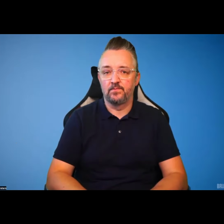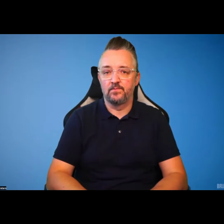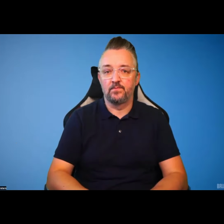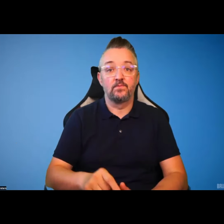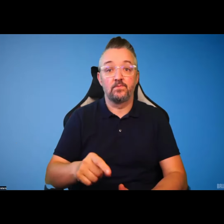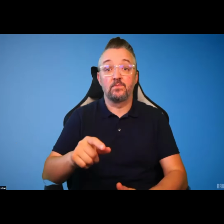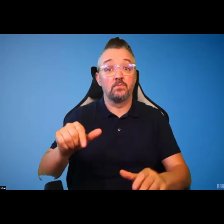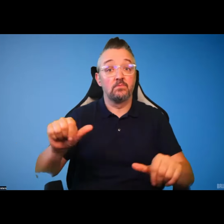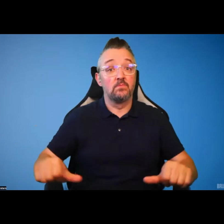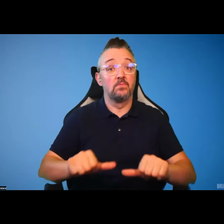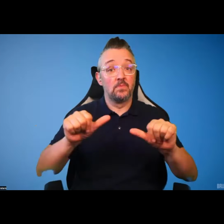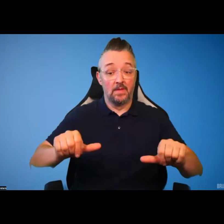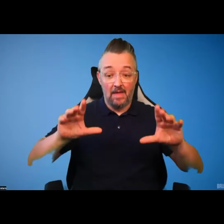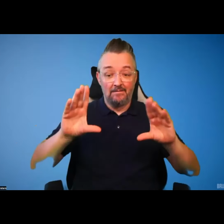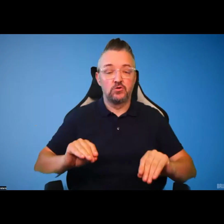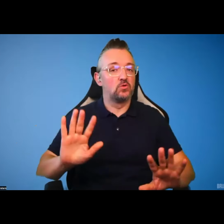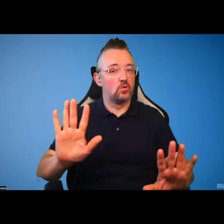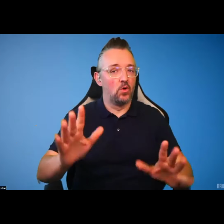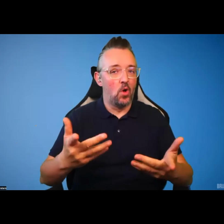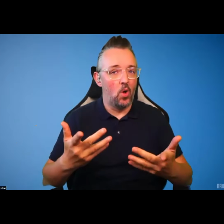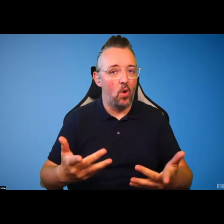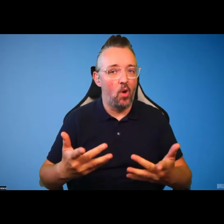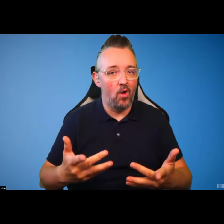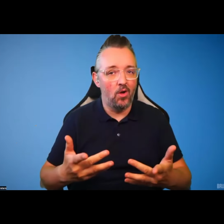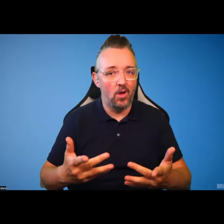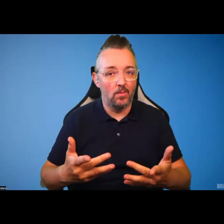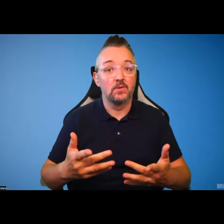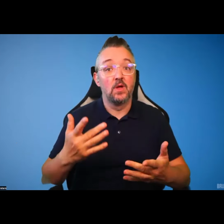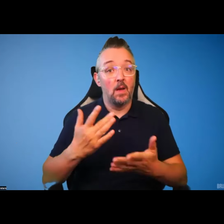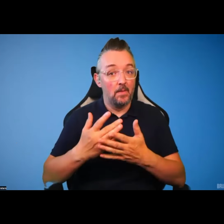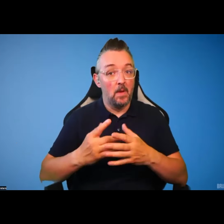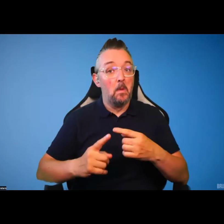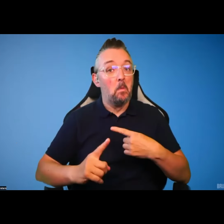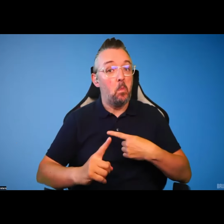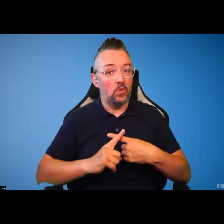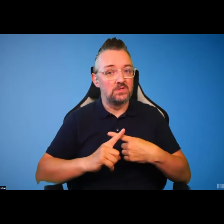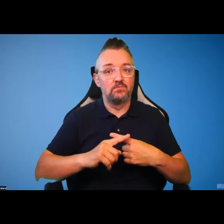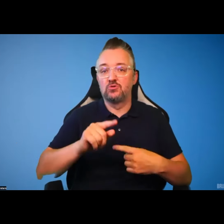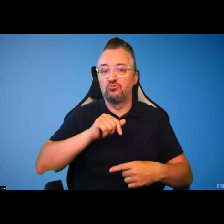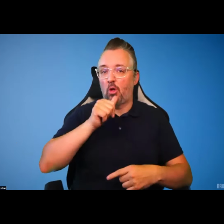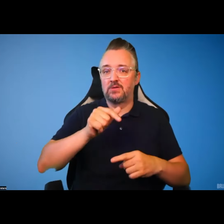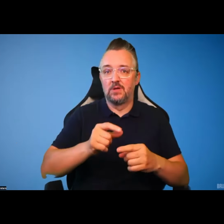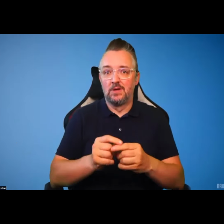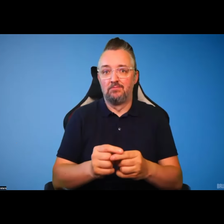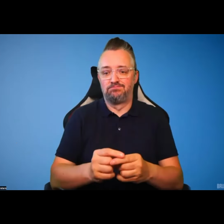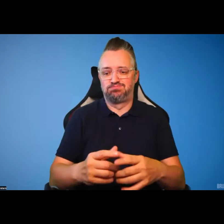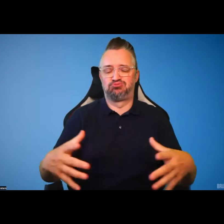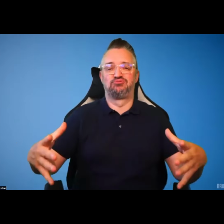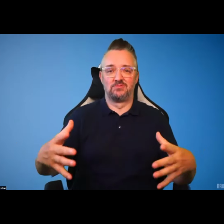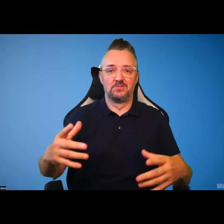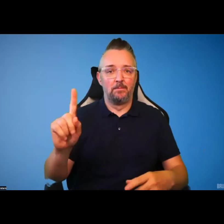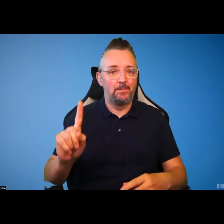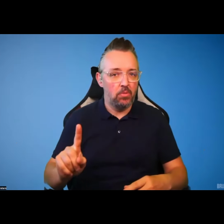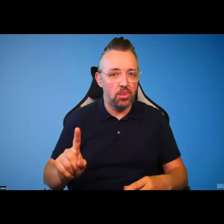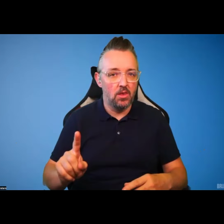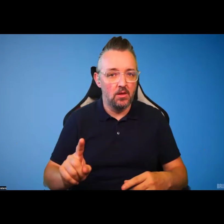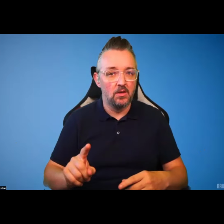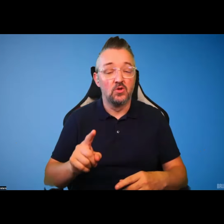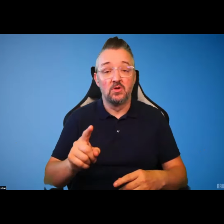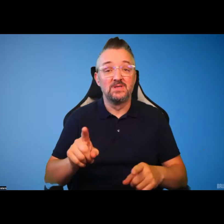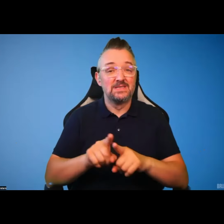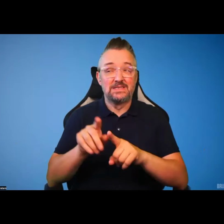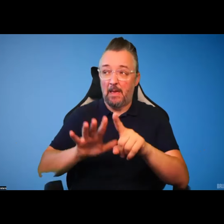over by any stretch of the imagination, but it is positive indication. And these findings are the same across Europe.